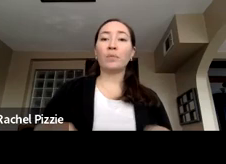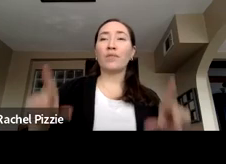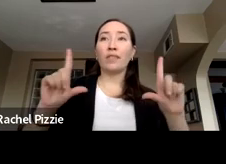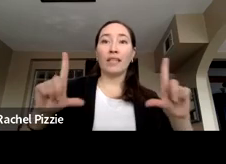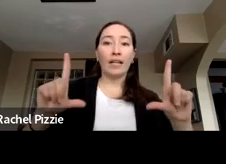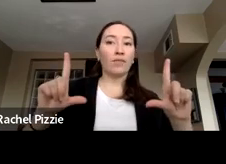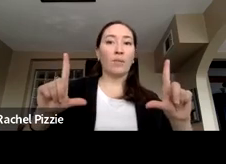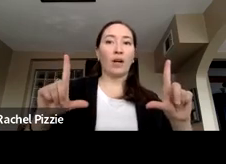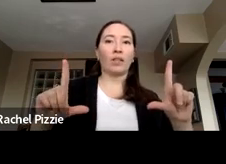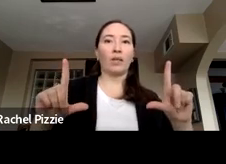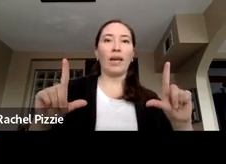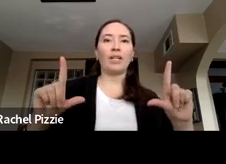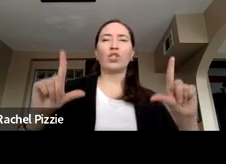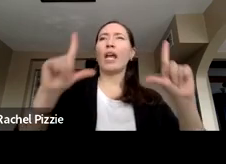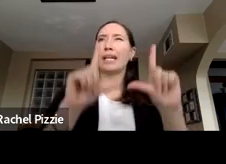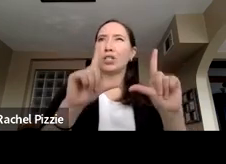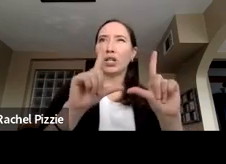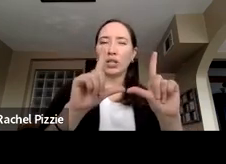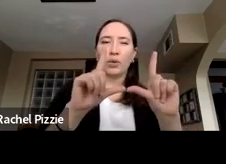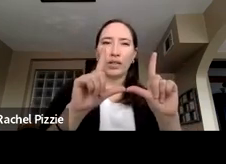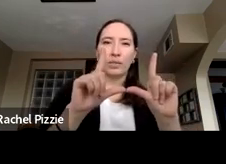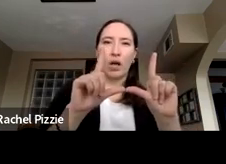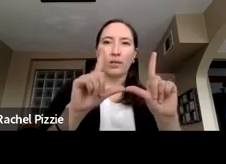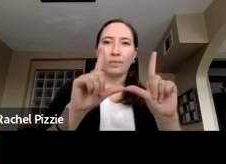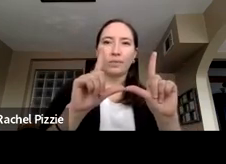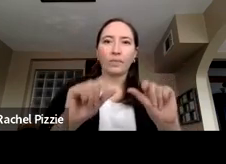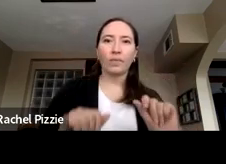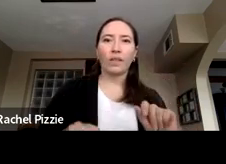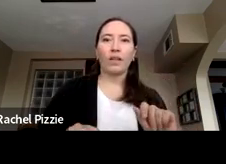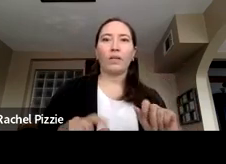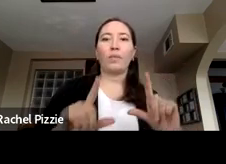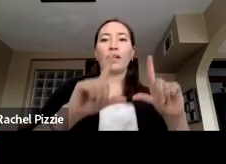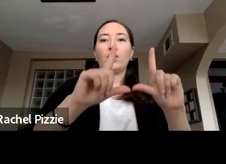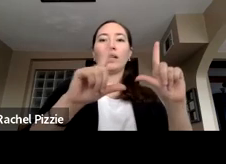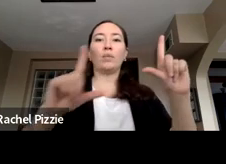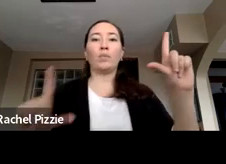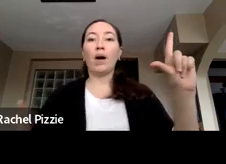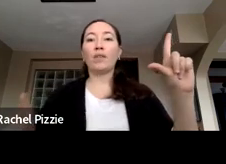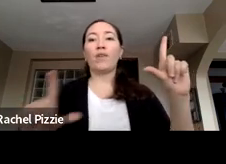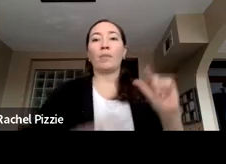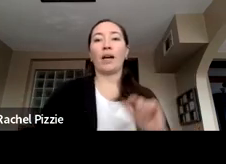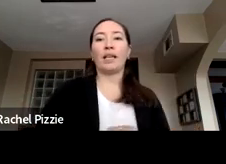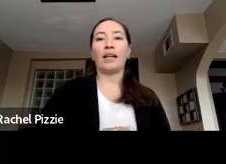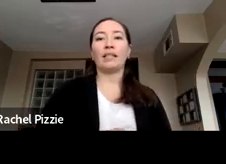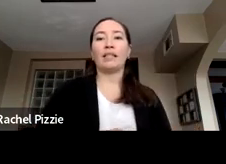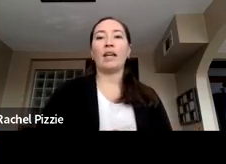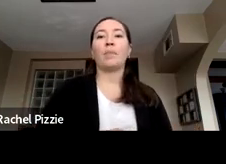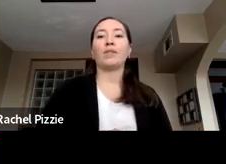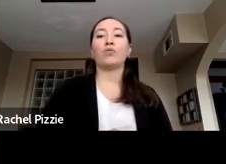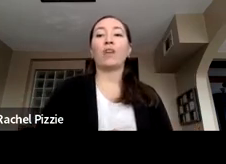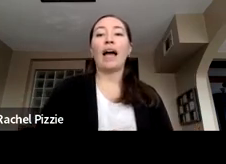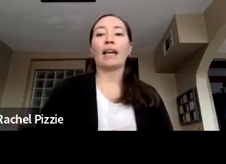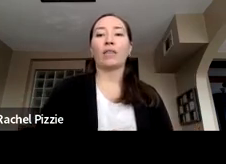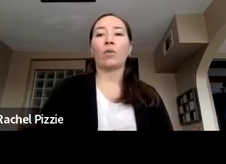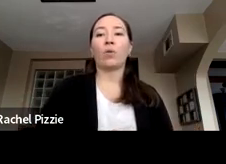In terms of the size of the box on the page, it starts pretty small, but you can modify the box size